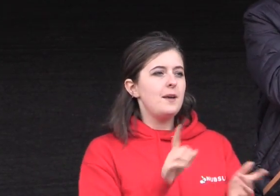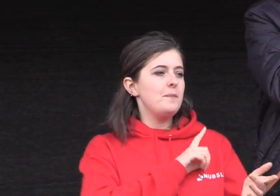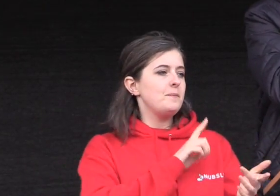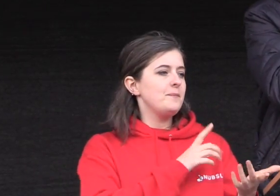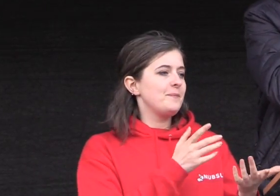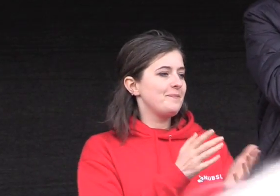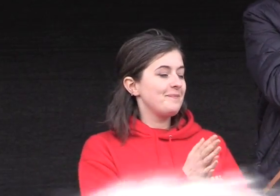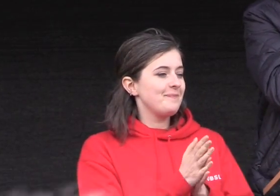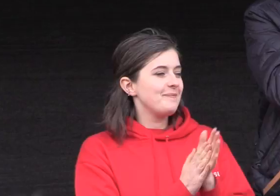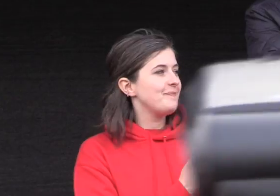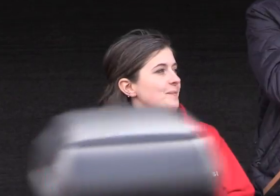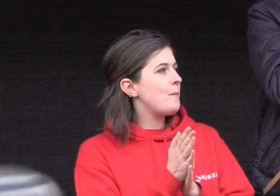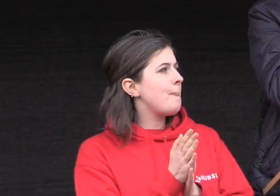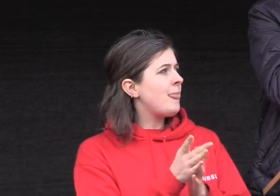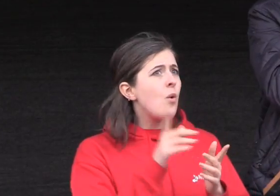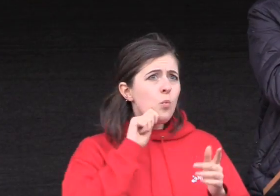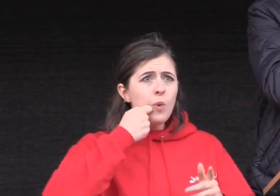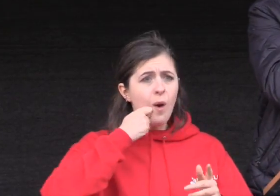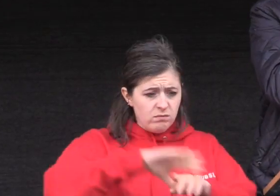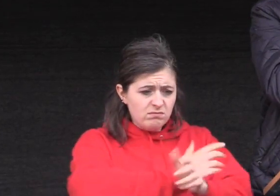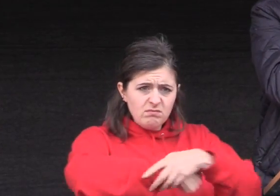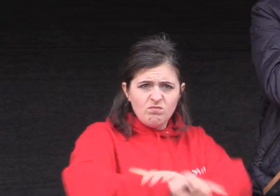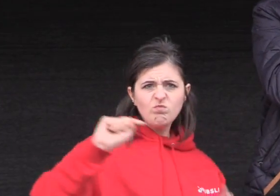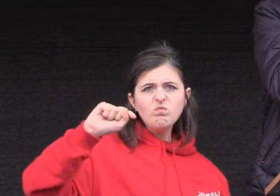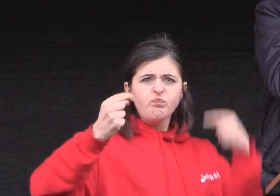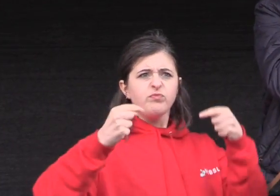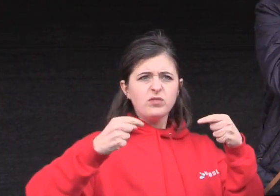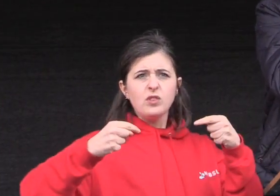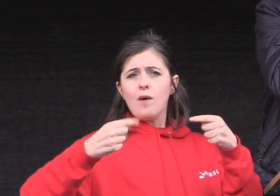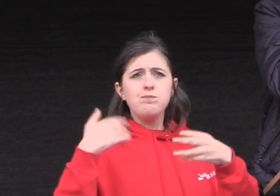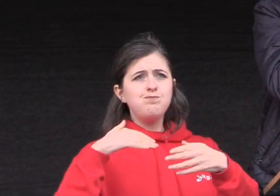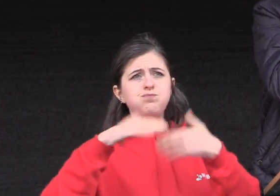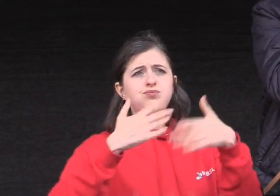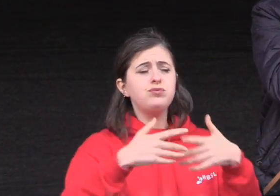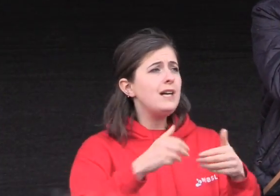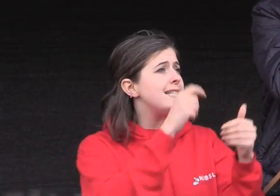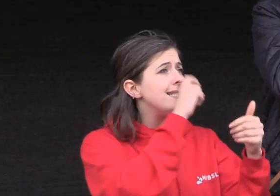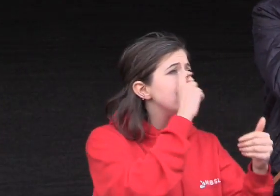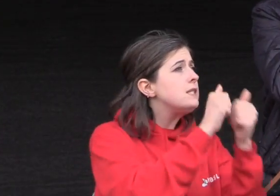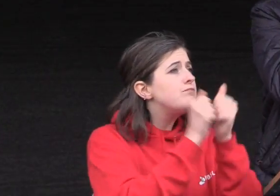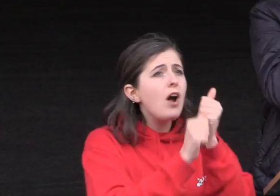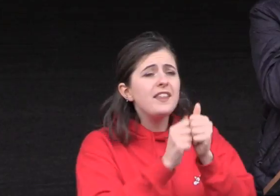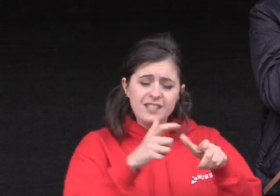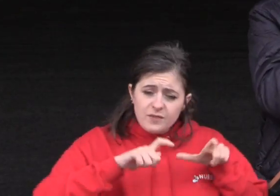because we will fight you all of the way. Sisters and brothers,